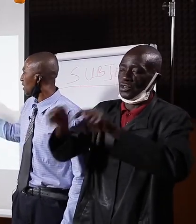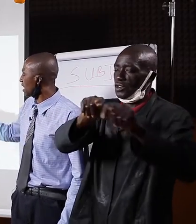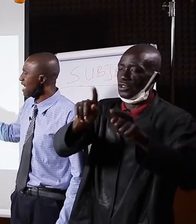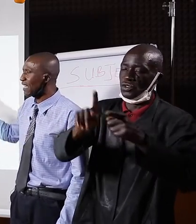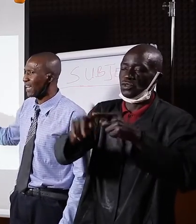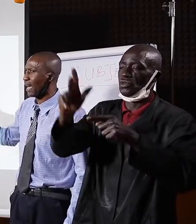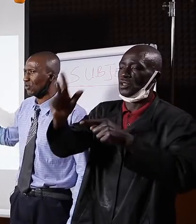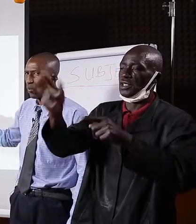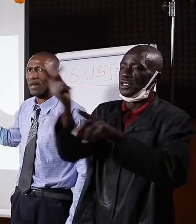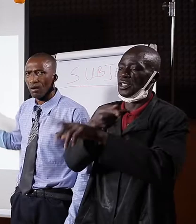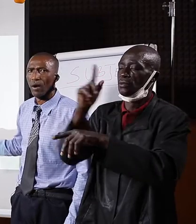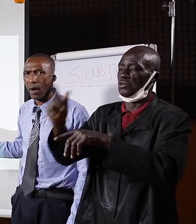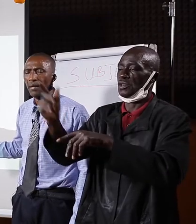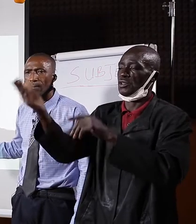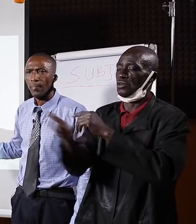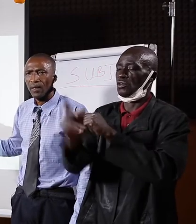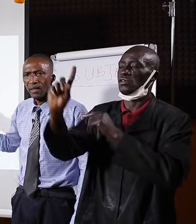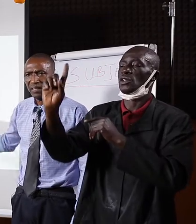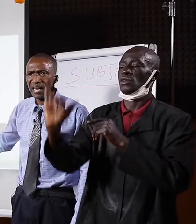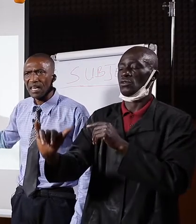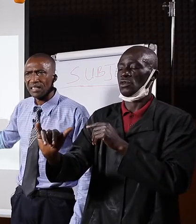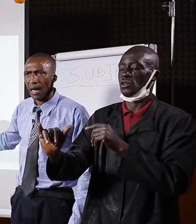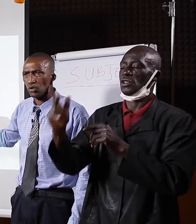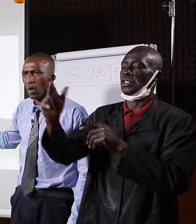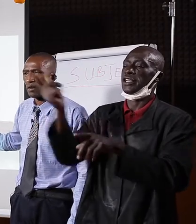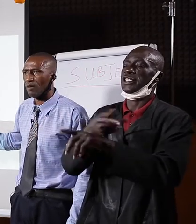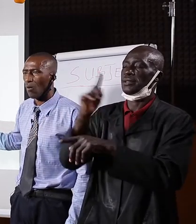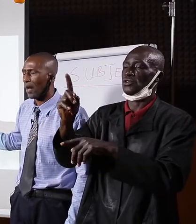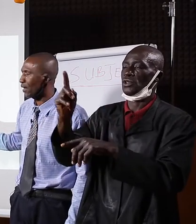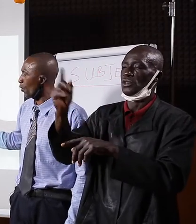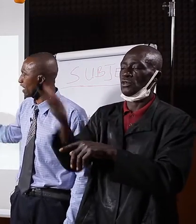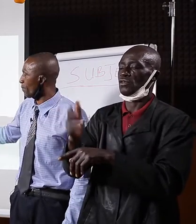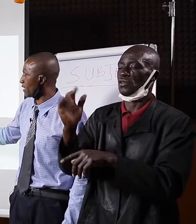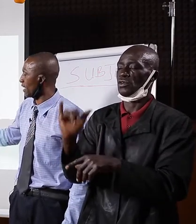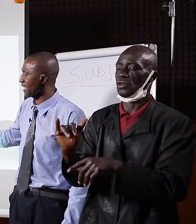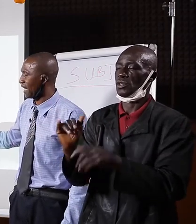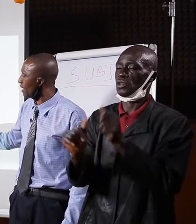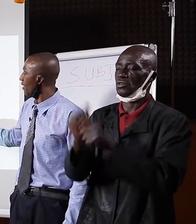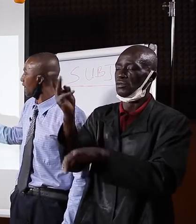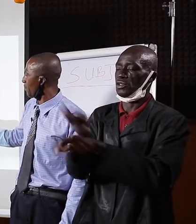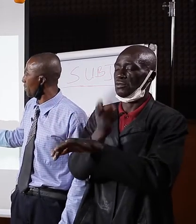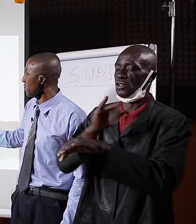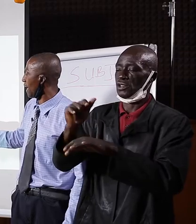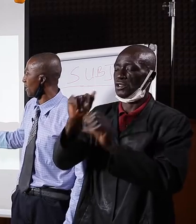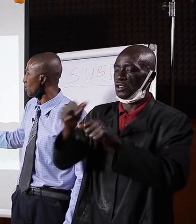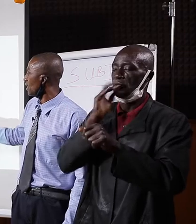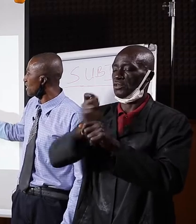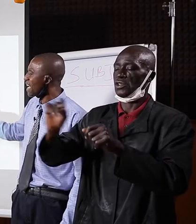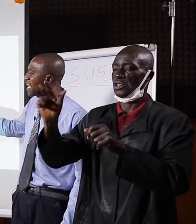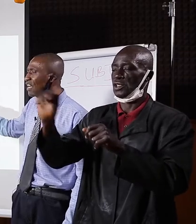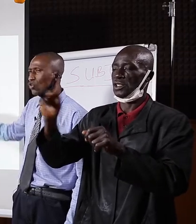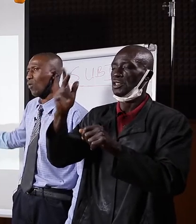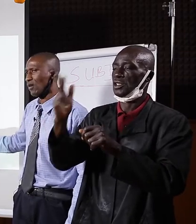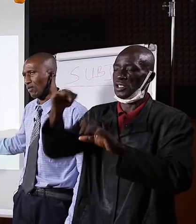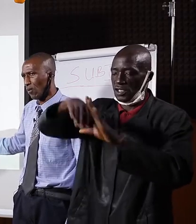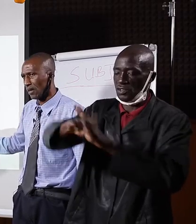as 3 times 1 over y. 3 times 1 over y, which mathematically can be written as